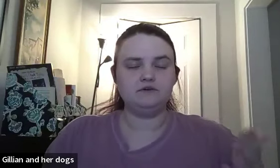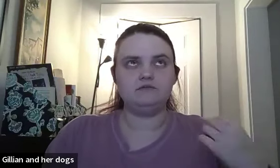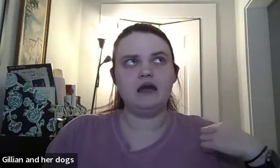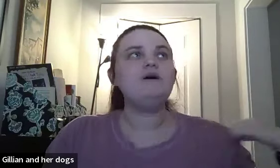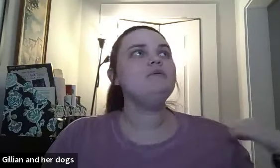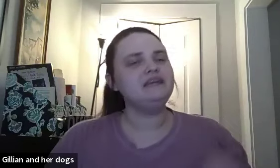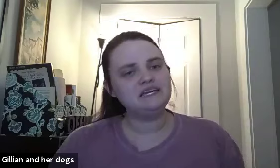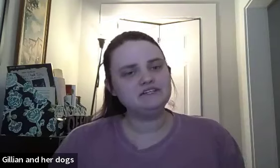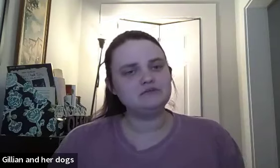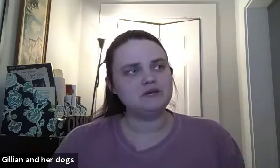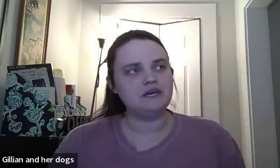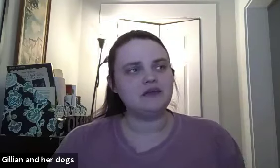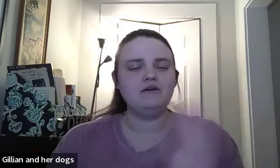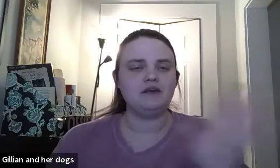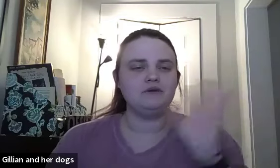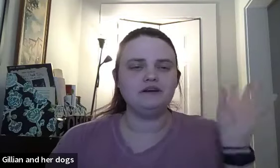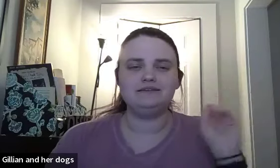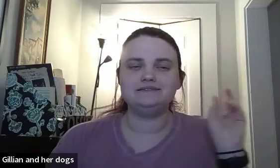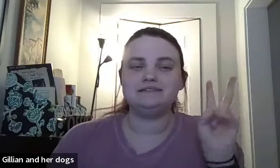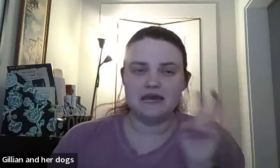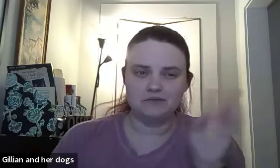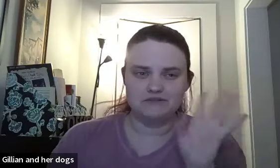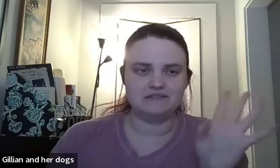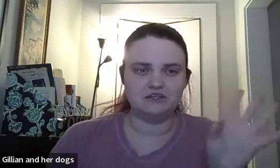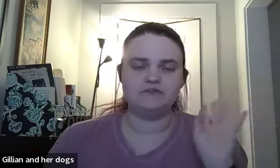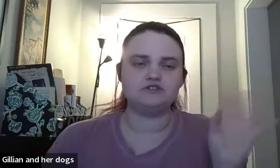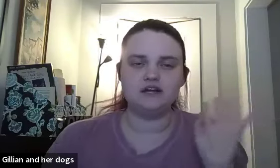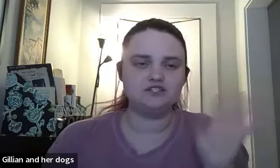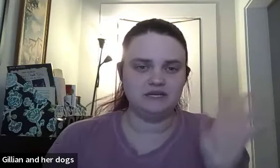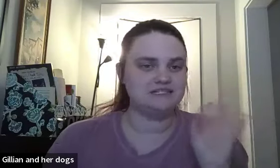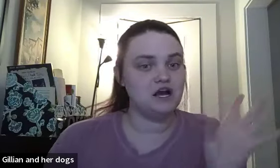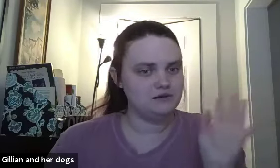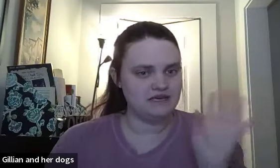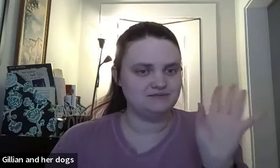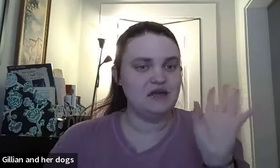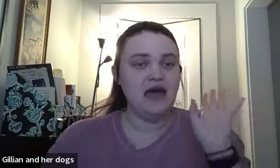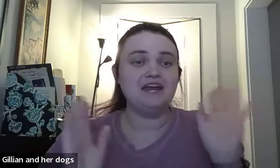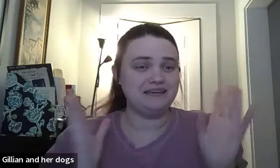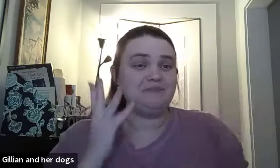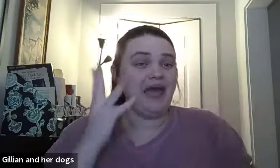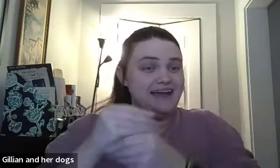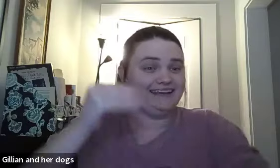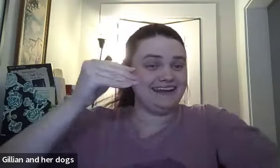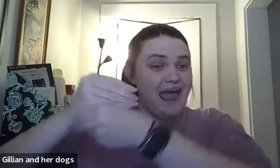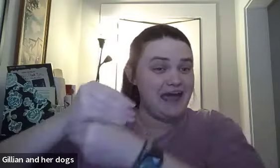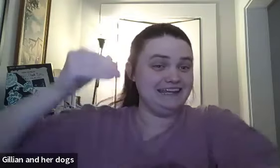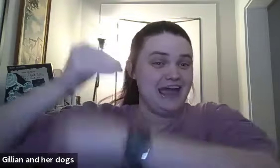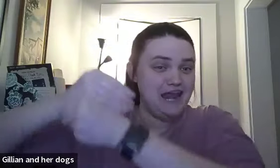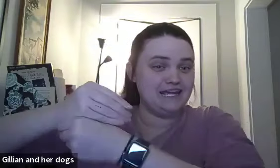if you, well, we didn't even do me. Okay, we're gonna dabble in this a little bit. There's not too many. It's not as I know. I keep adding and adding and adding,